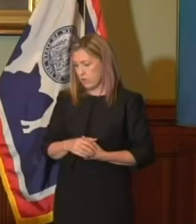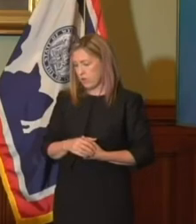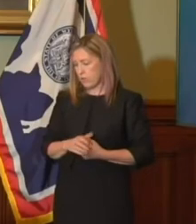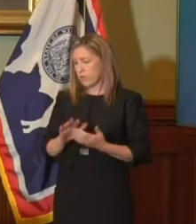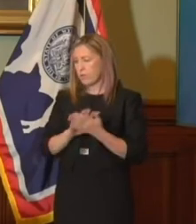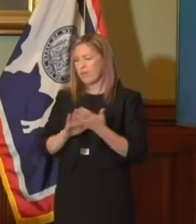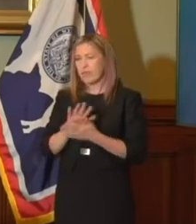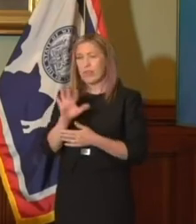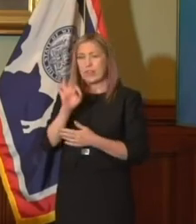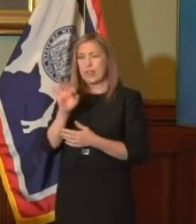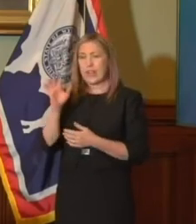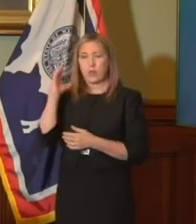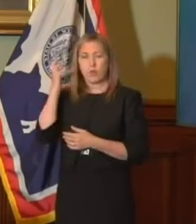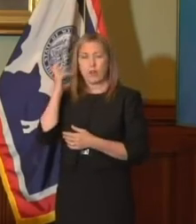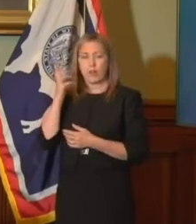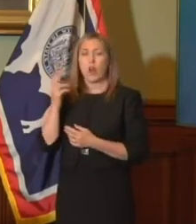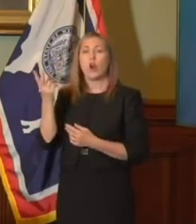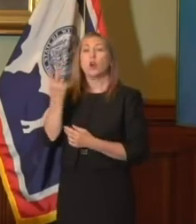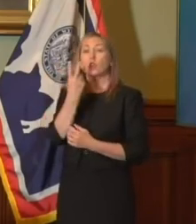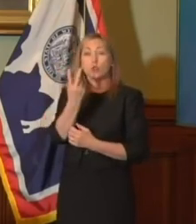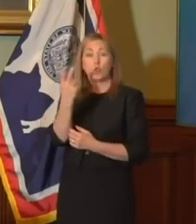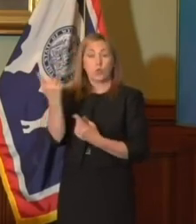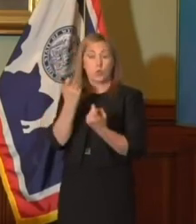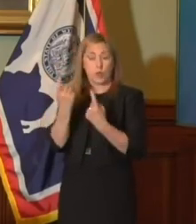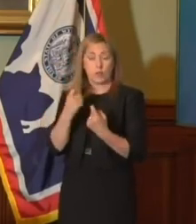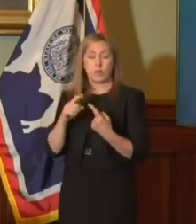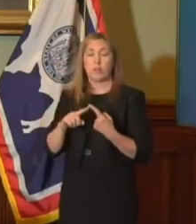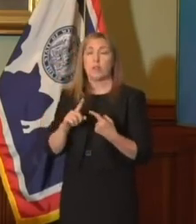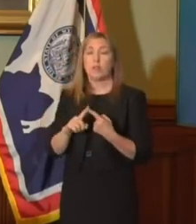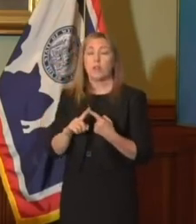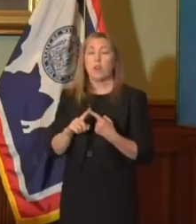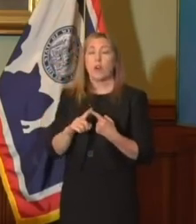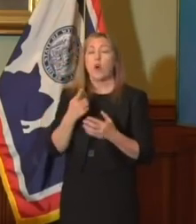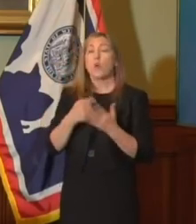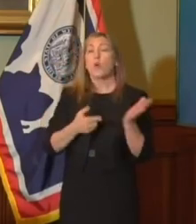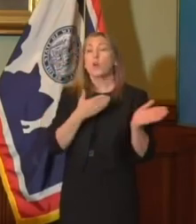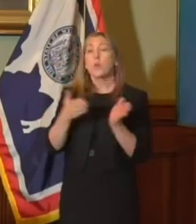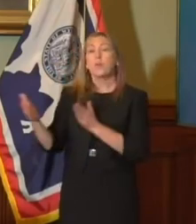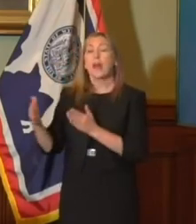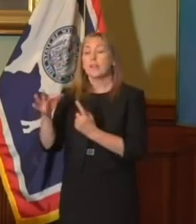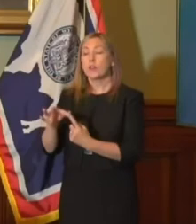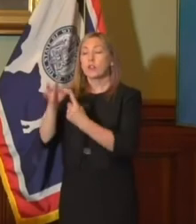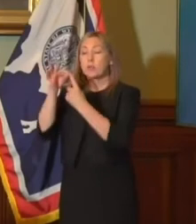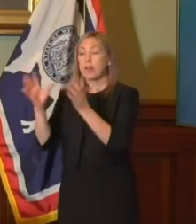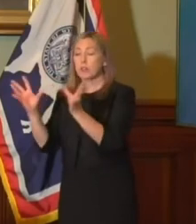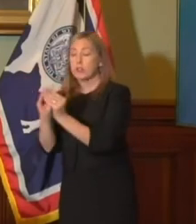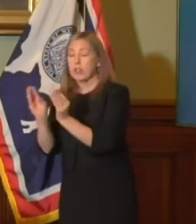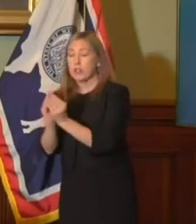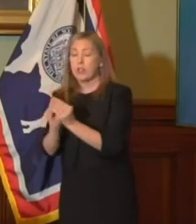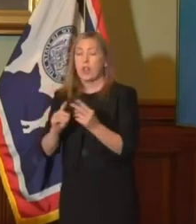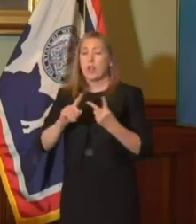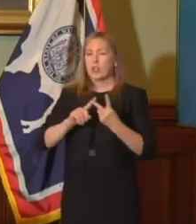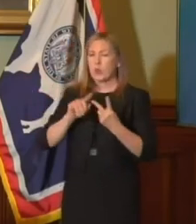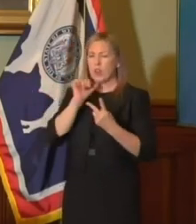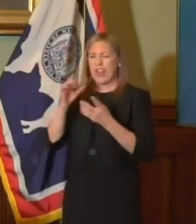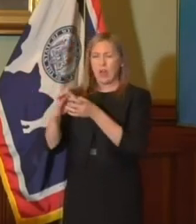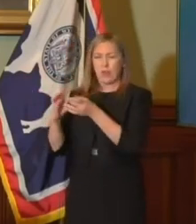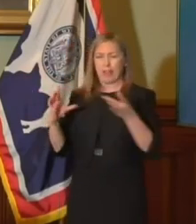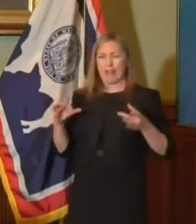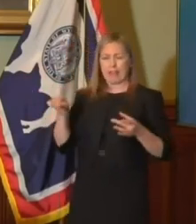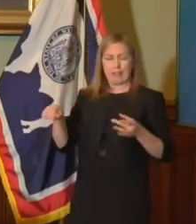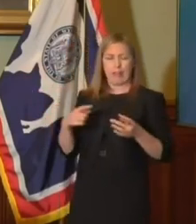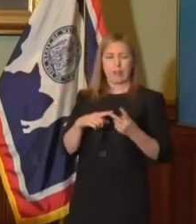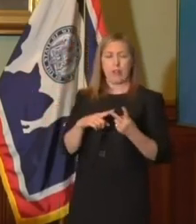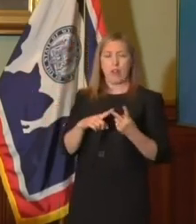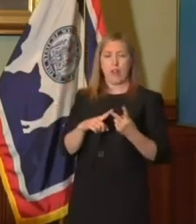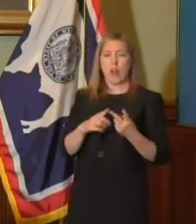time. Two questions. One, what are the plans for a special session? And two, an unrelated question.